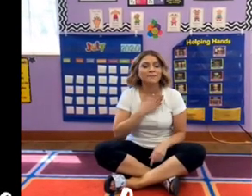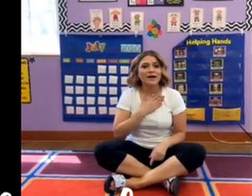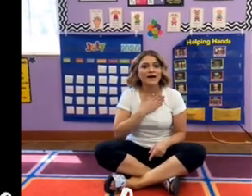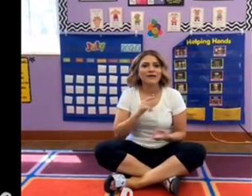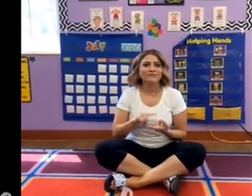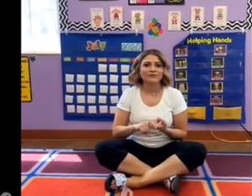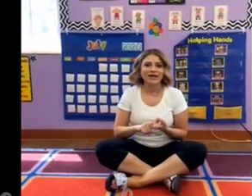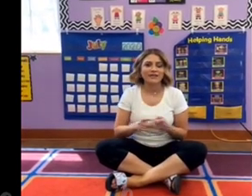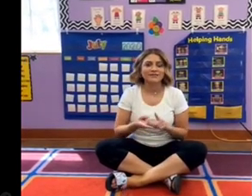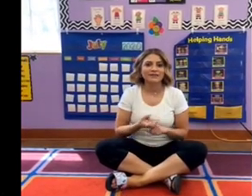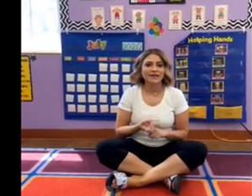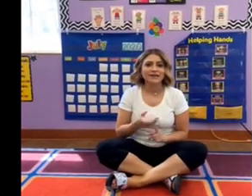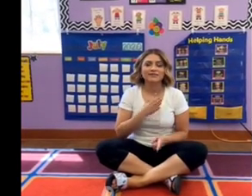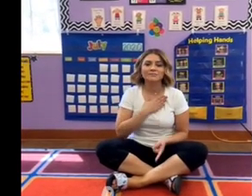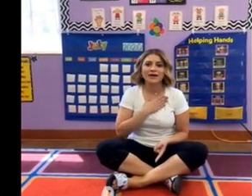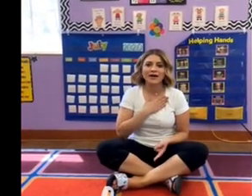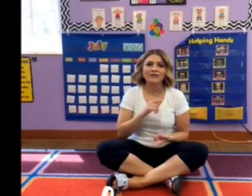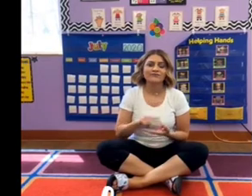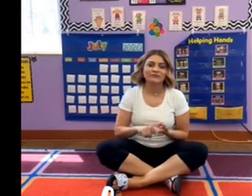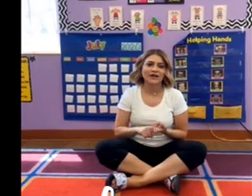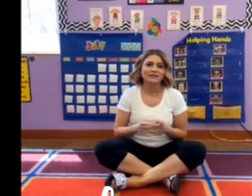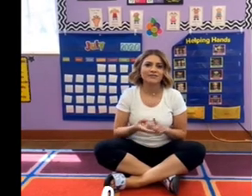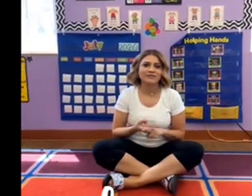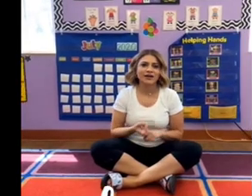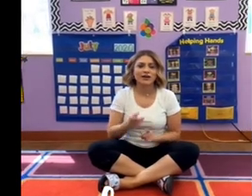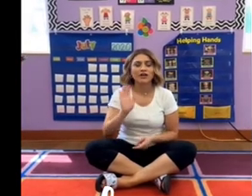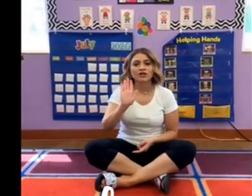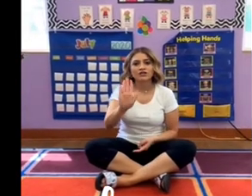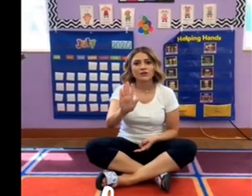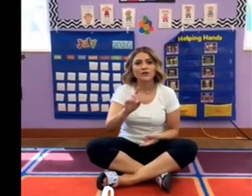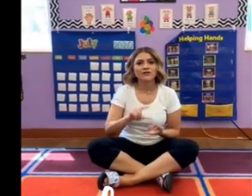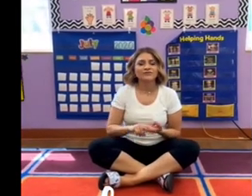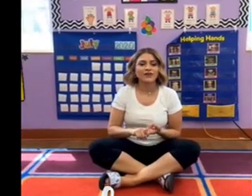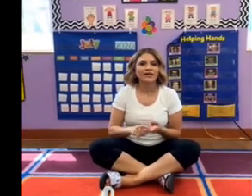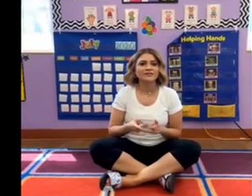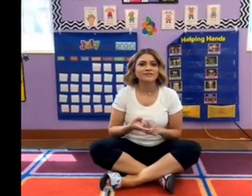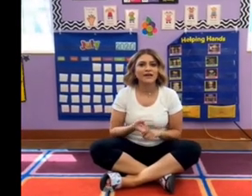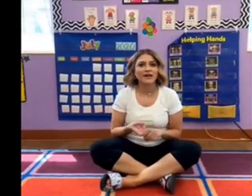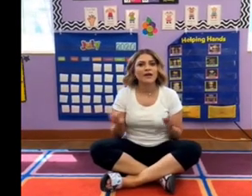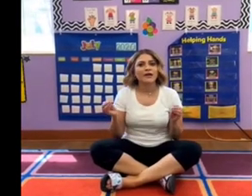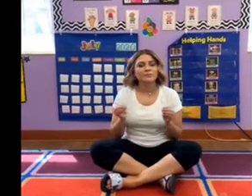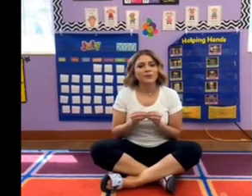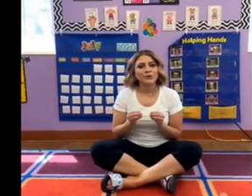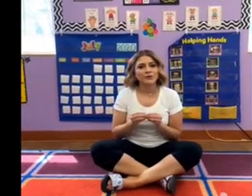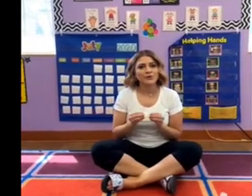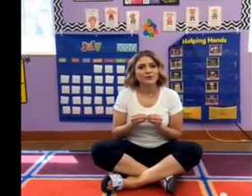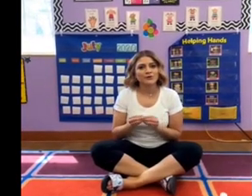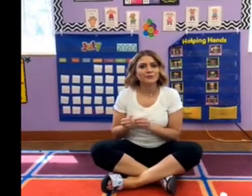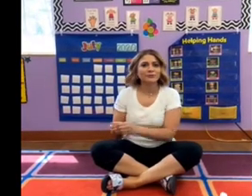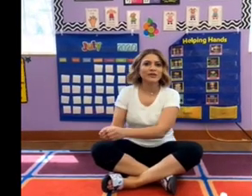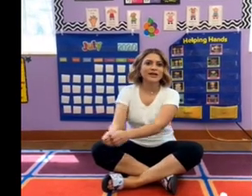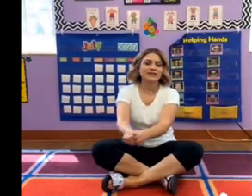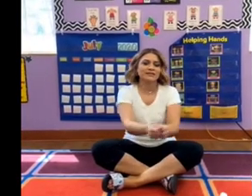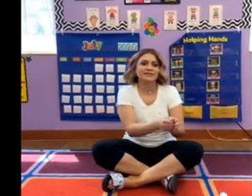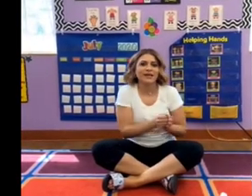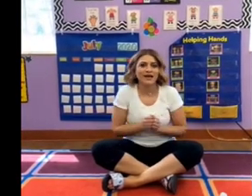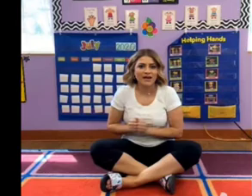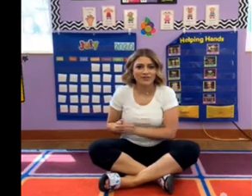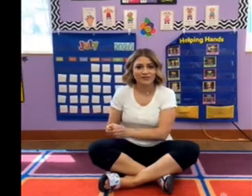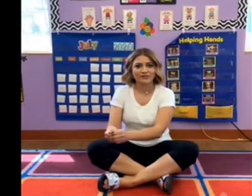my friends, and my friends are your friends. The more we get together,